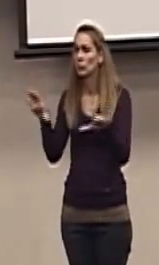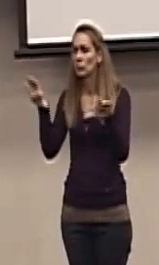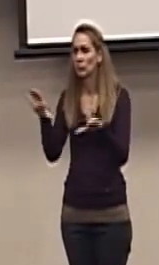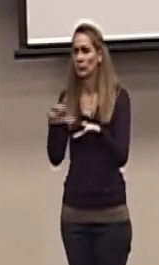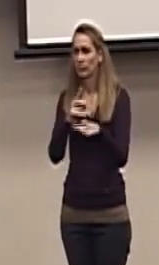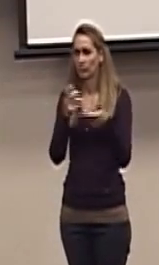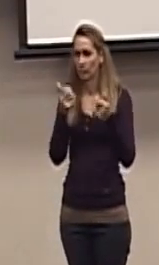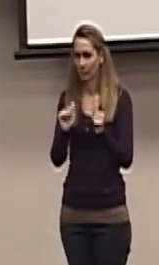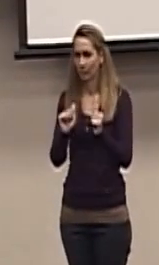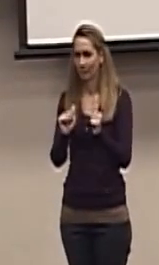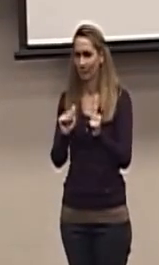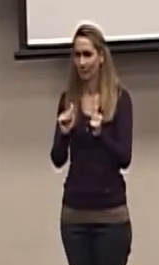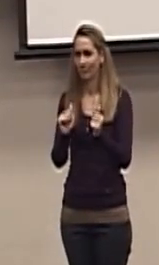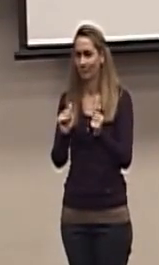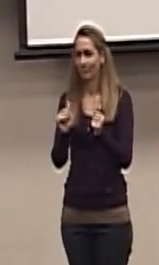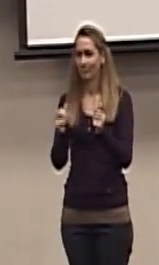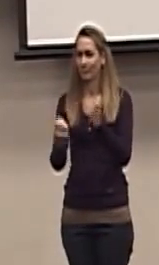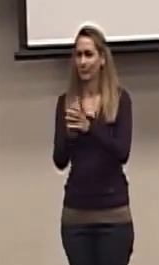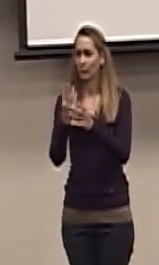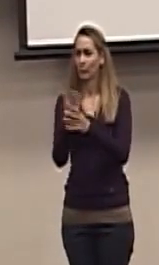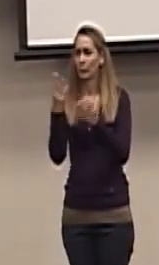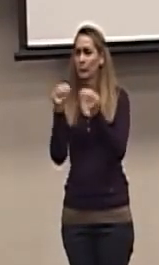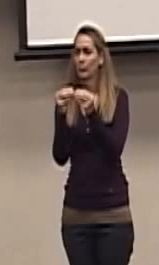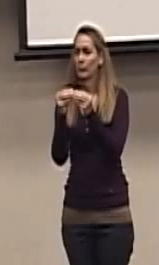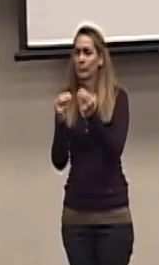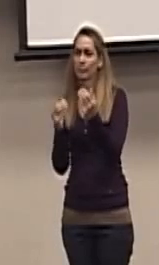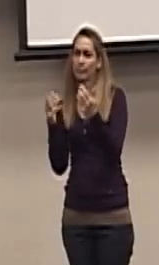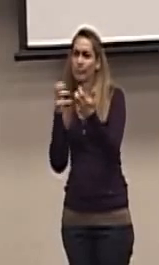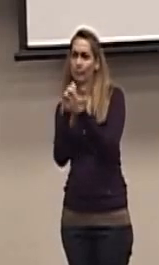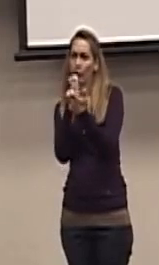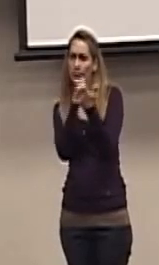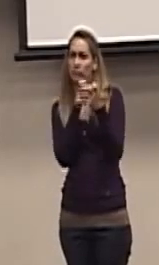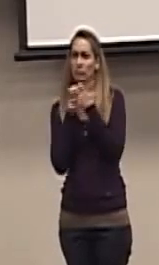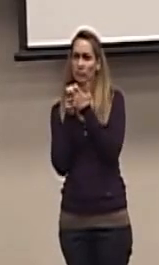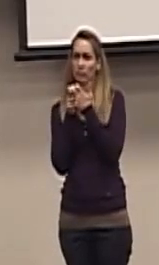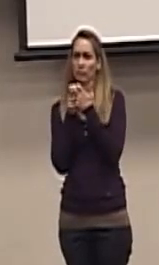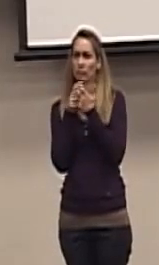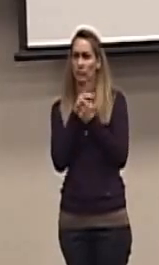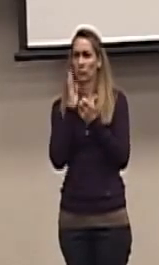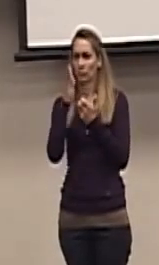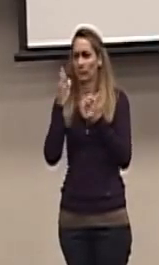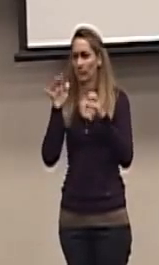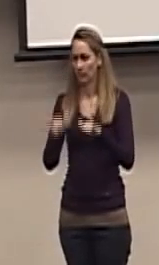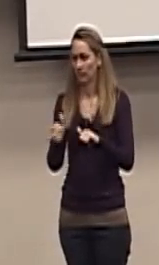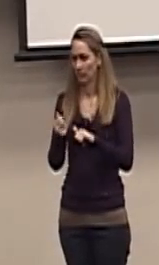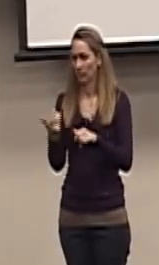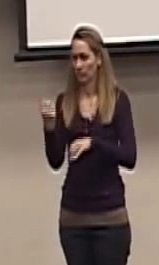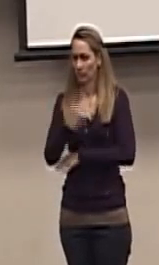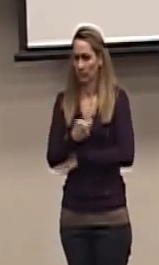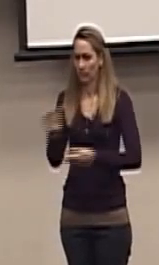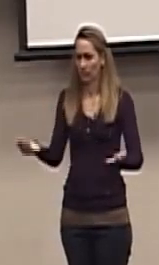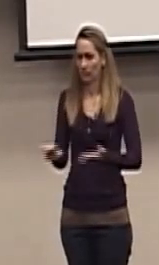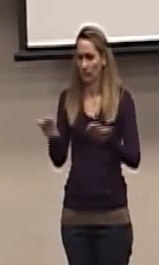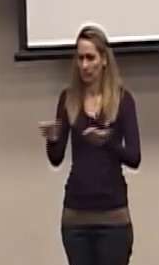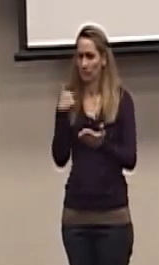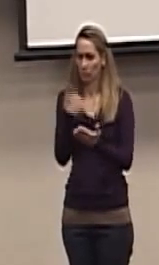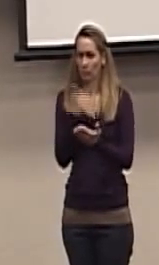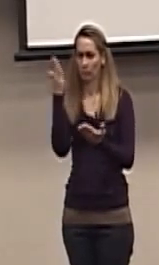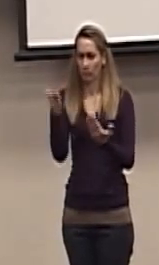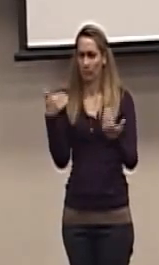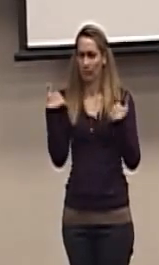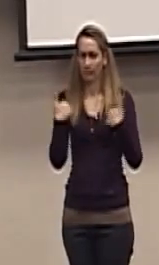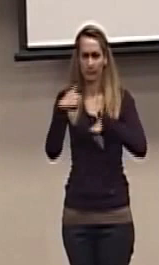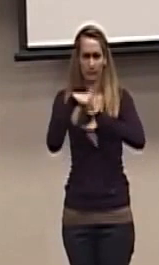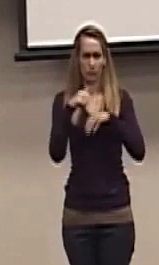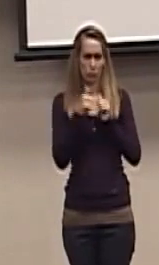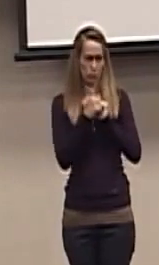greater partnership. And he'll be with us for the next day or two. And we'll be spending some time with him and looking at ways in